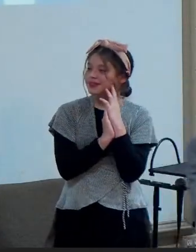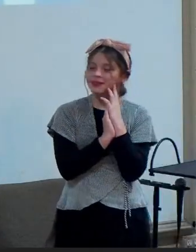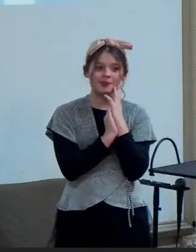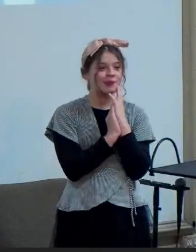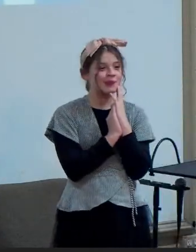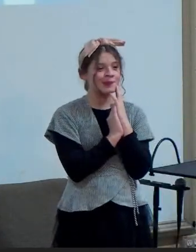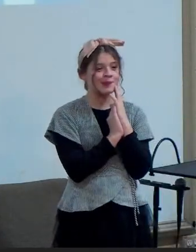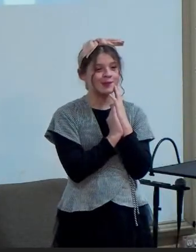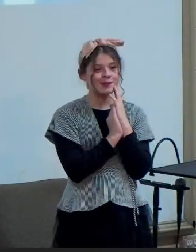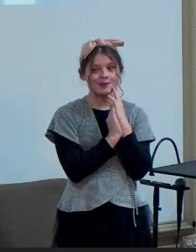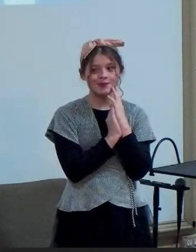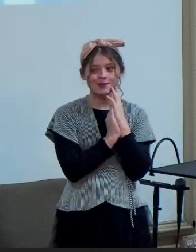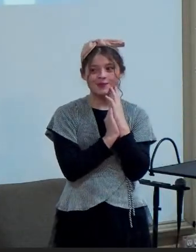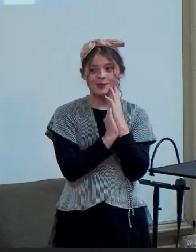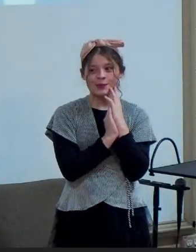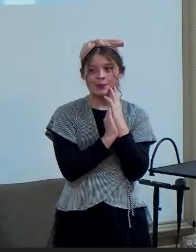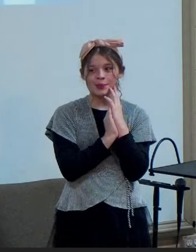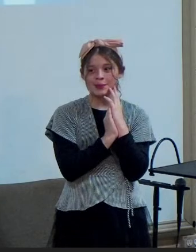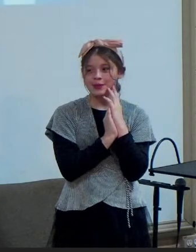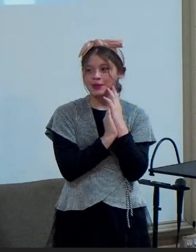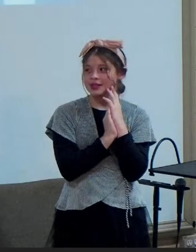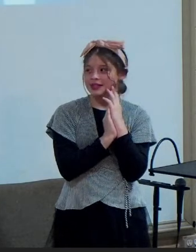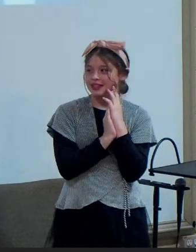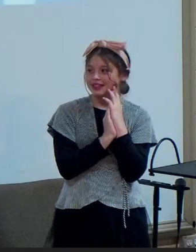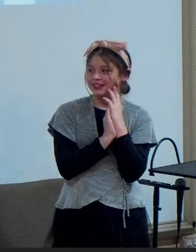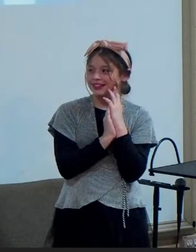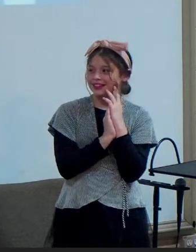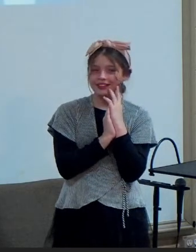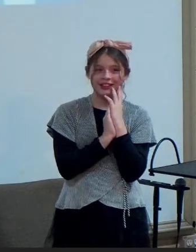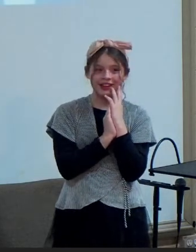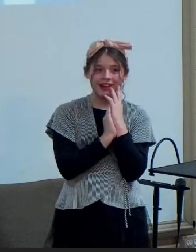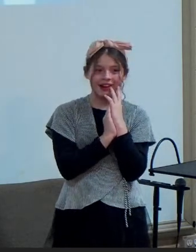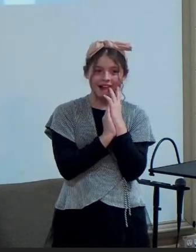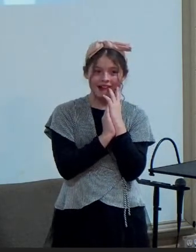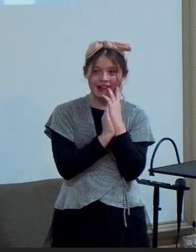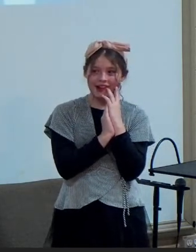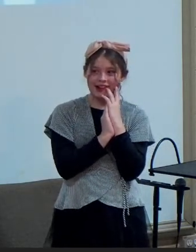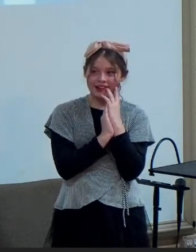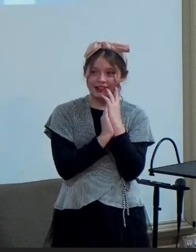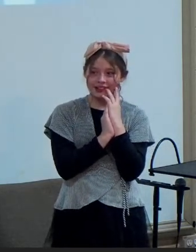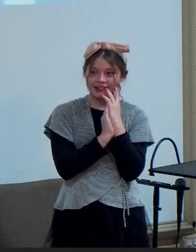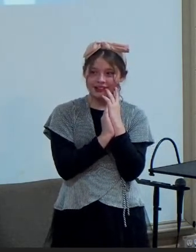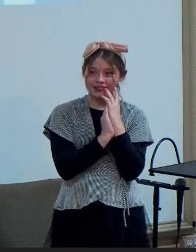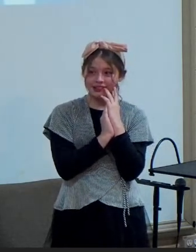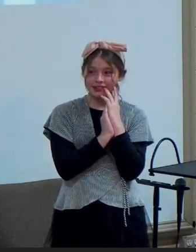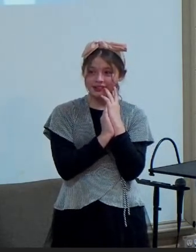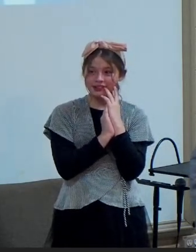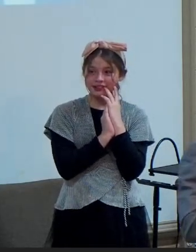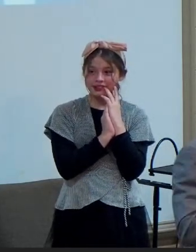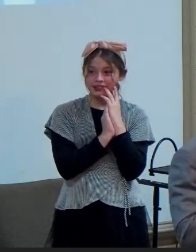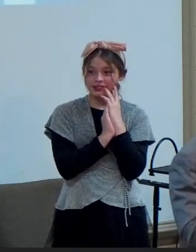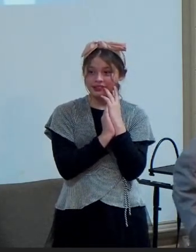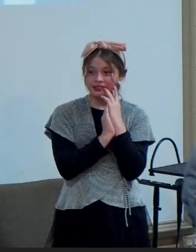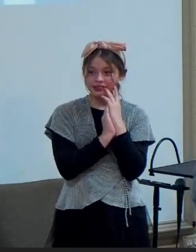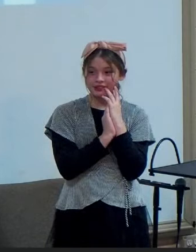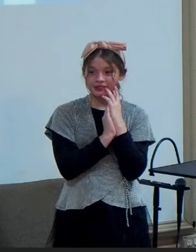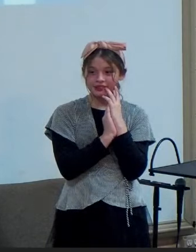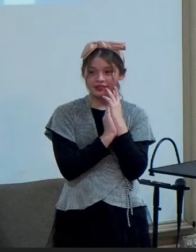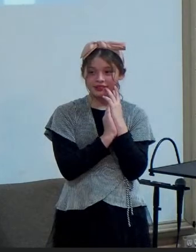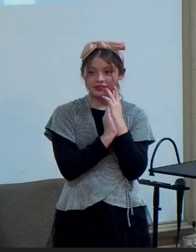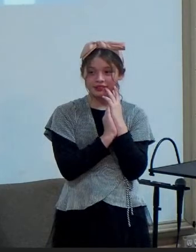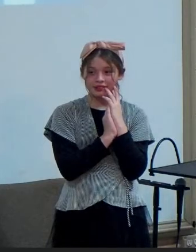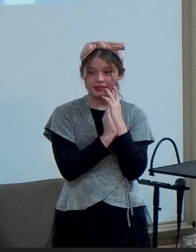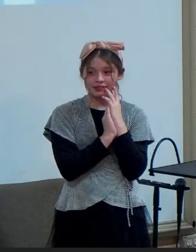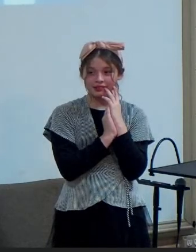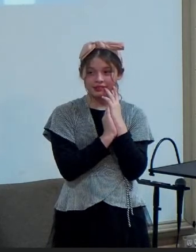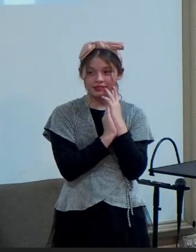I went to her the other day, and she's like, she just had it. It was just natural. It was just coming. And anyways, I'm going to learn it. I'm going to